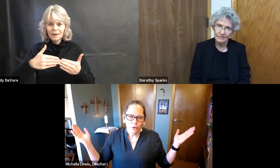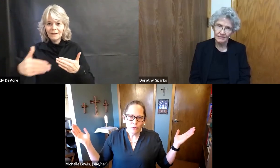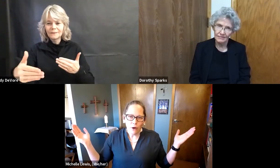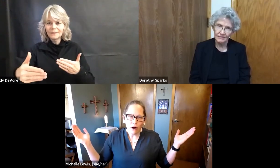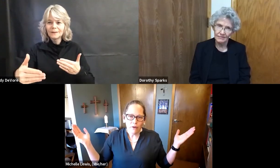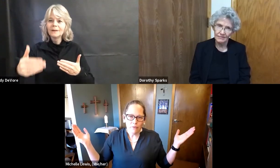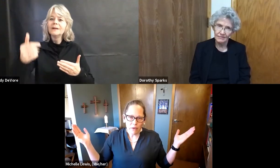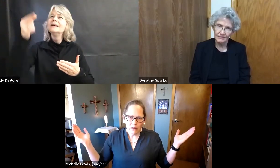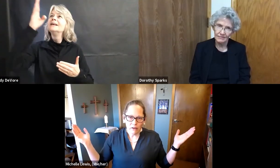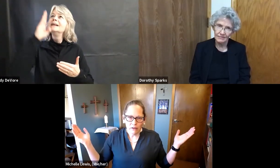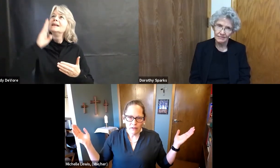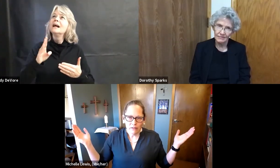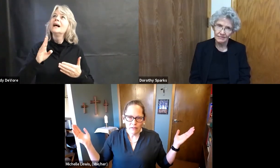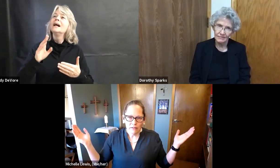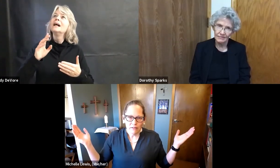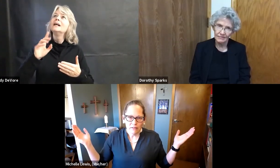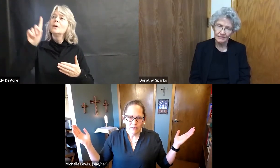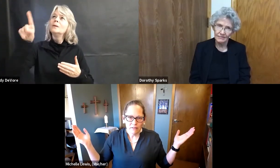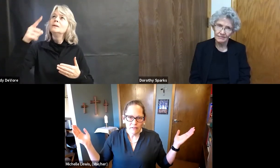God, you are the maker.